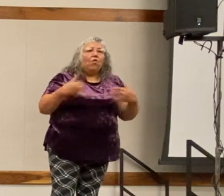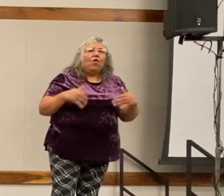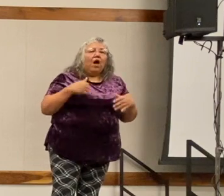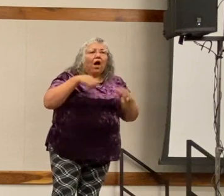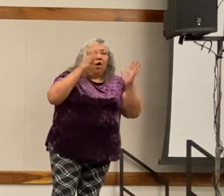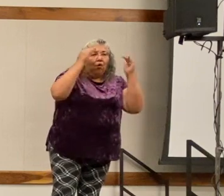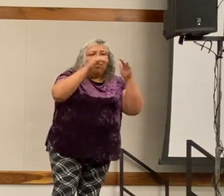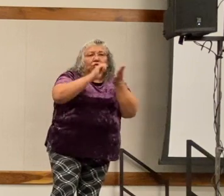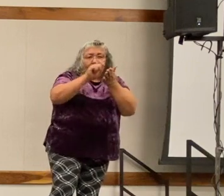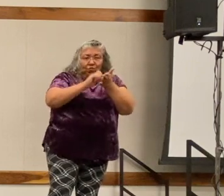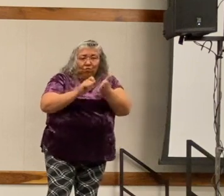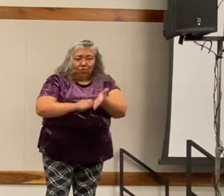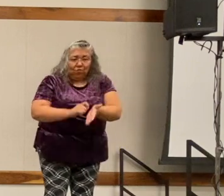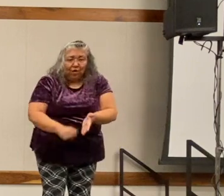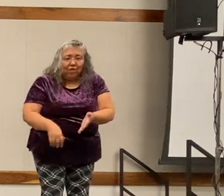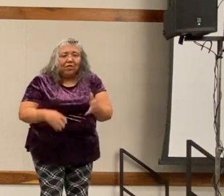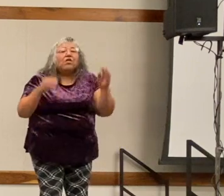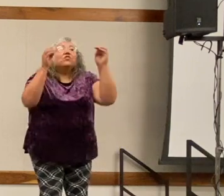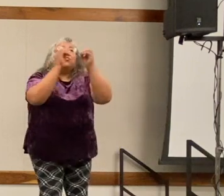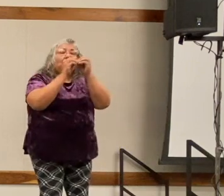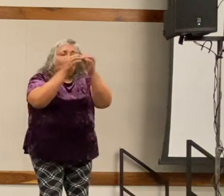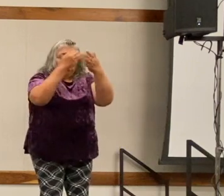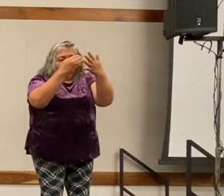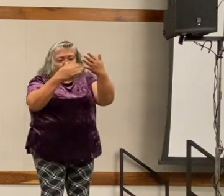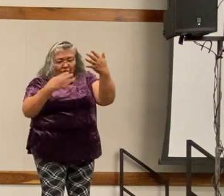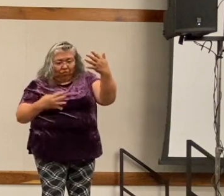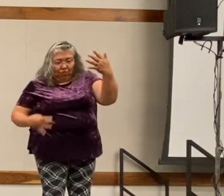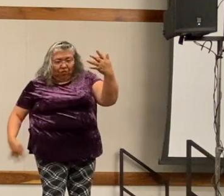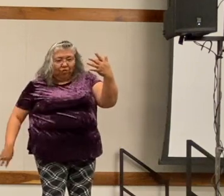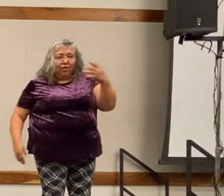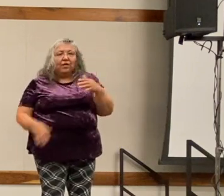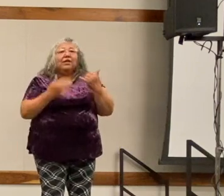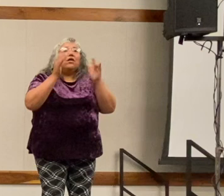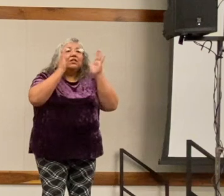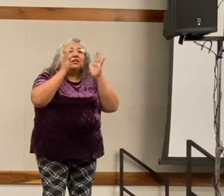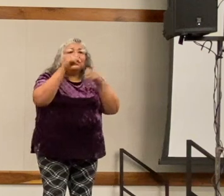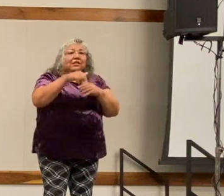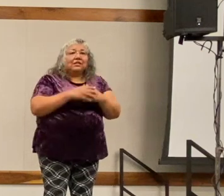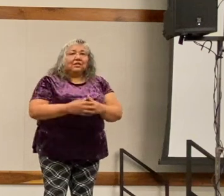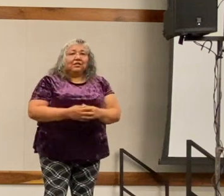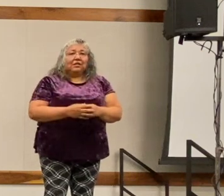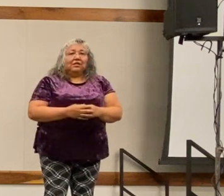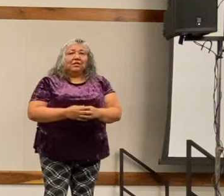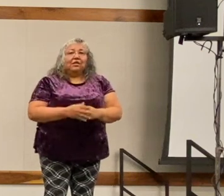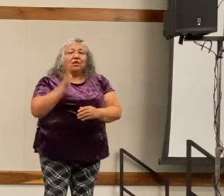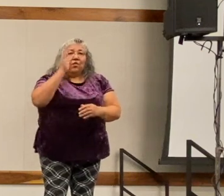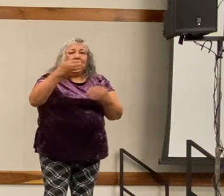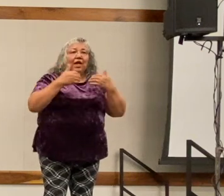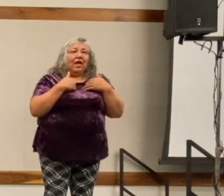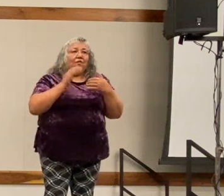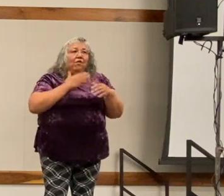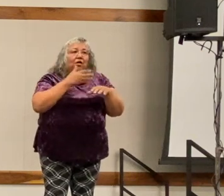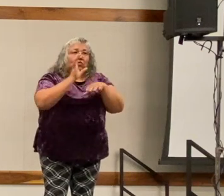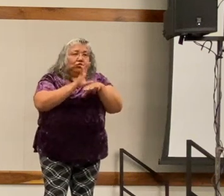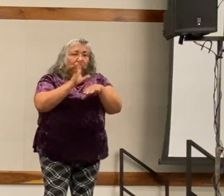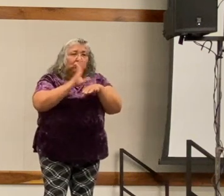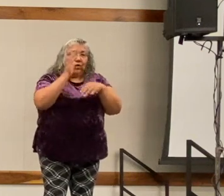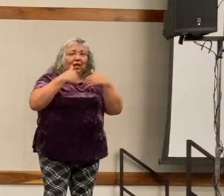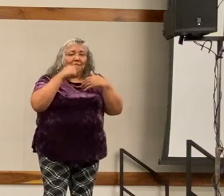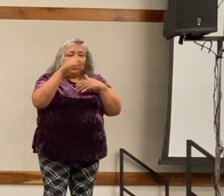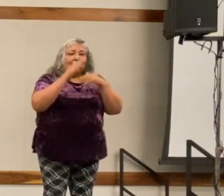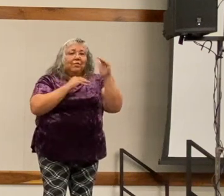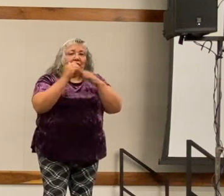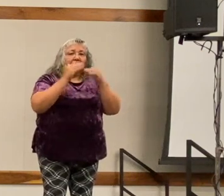writing all this down, because there's more to come, right? Now listen to this. Now, it will have, our church will have, this